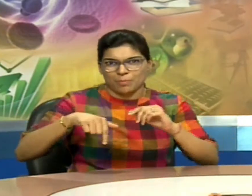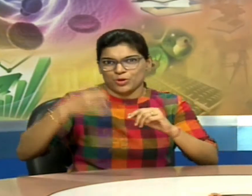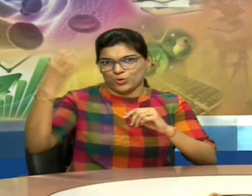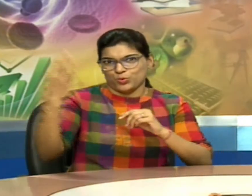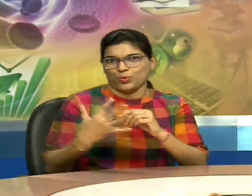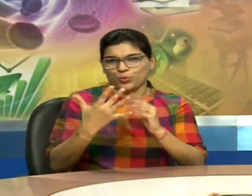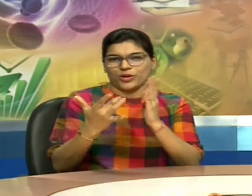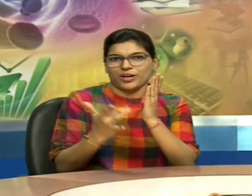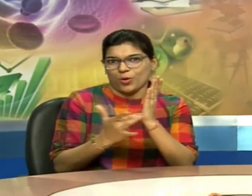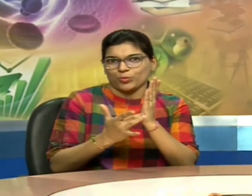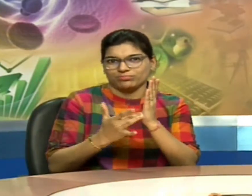second point is to